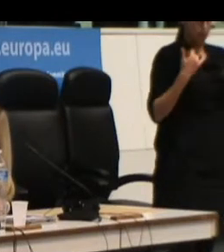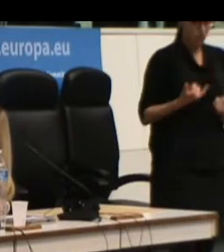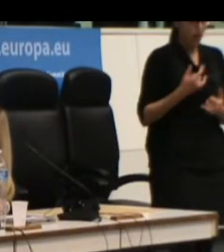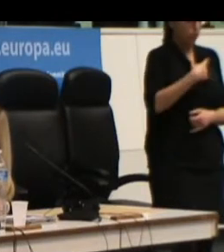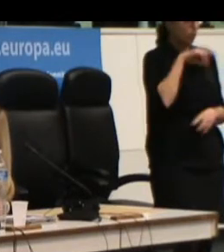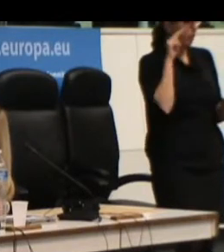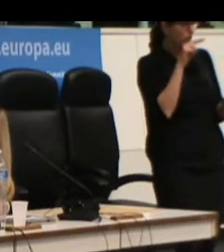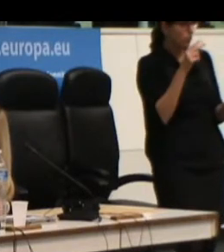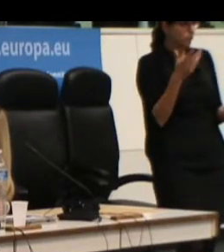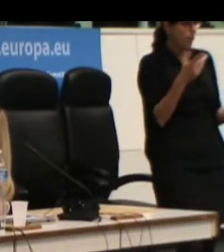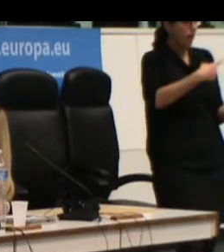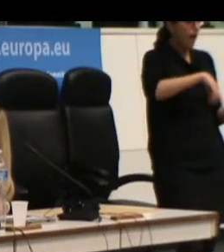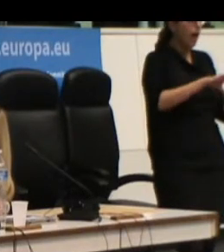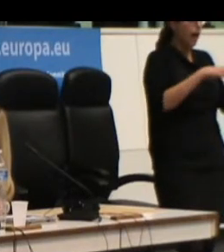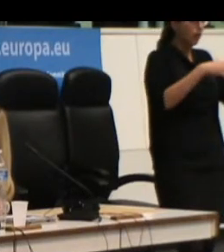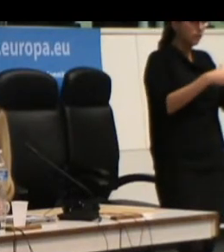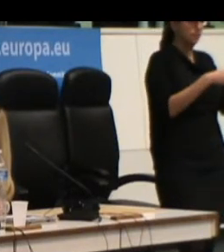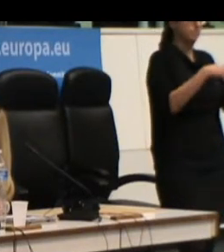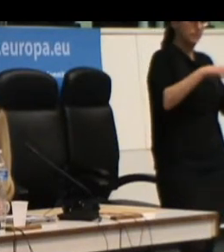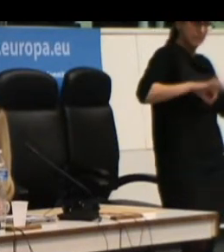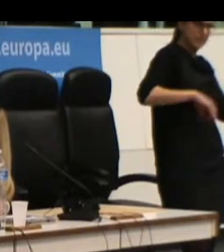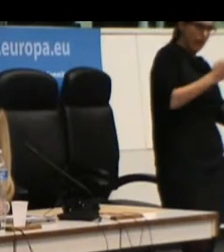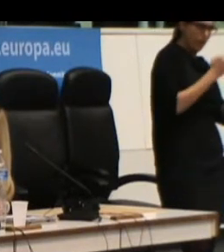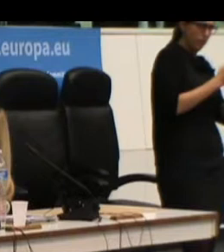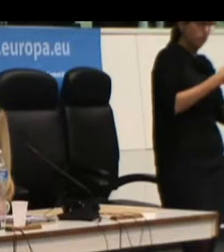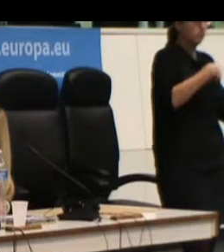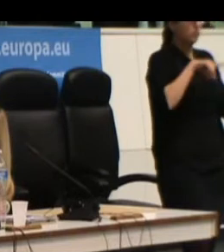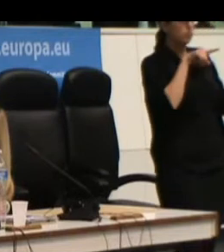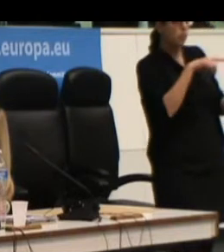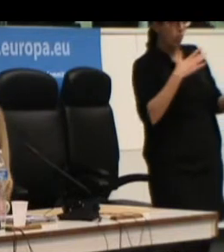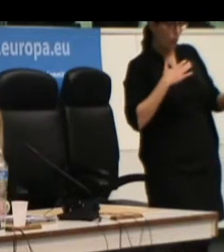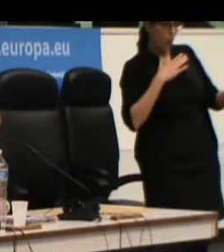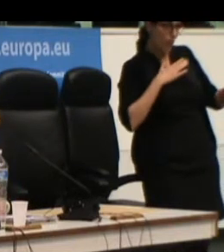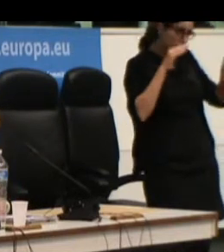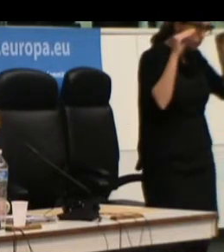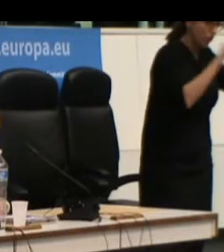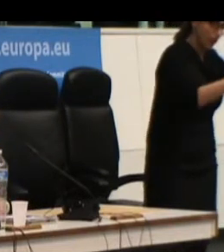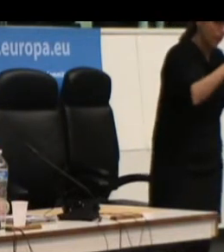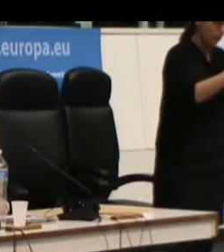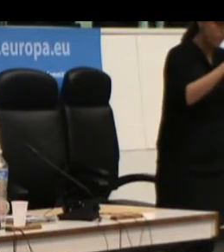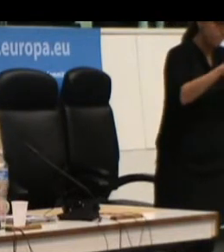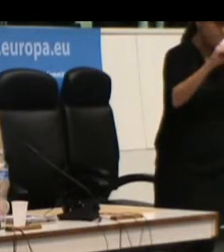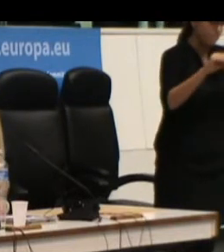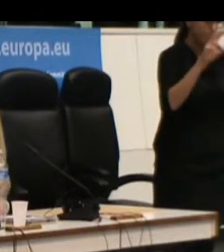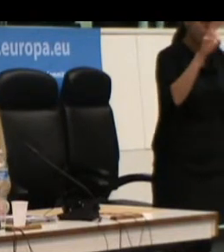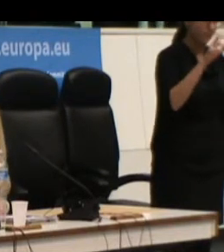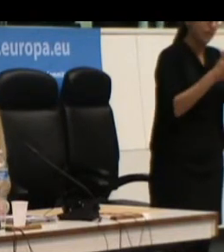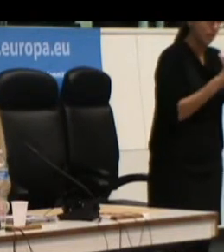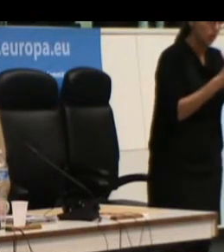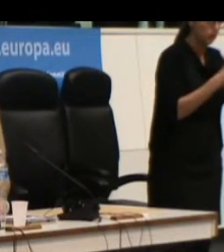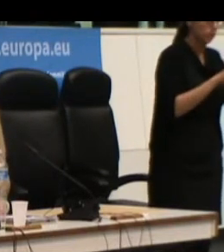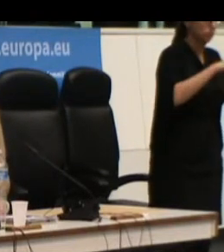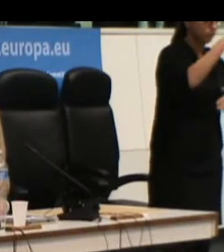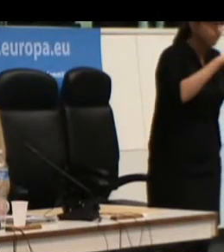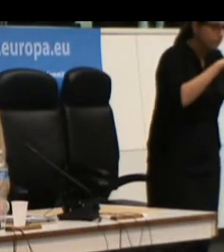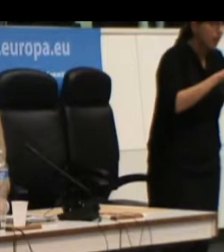needs so that we first of all train them up in IT, and secondly, we are now starting to put